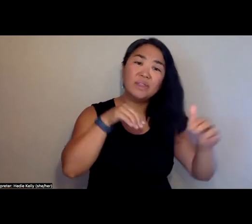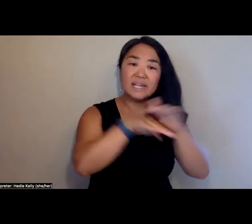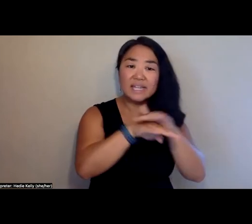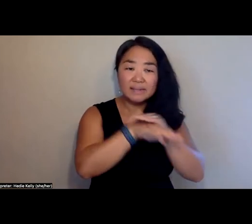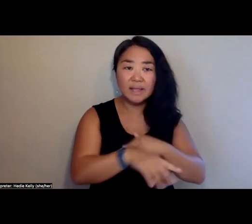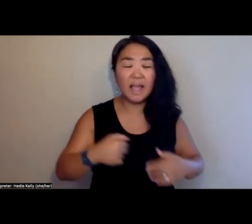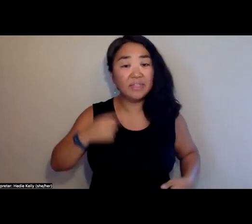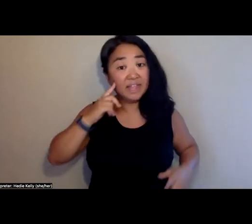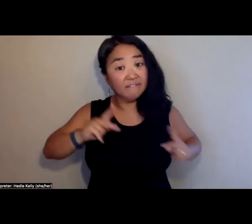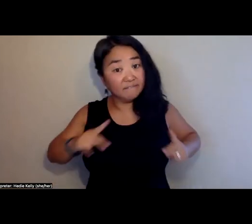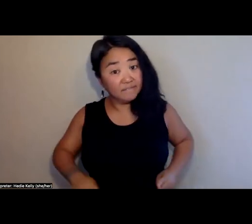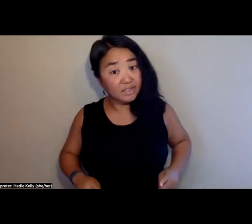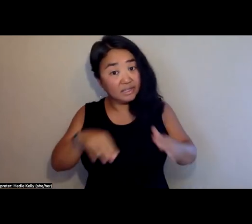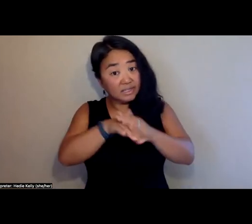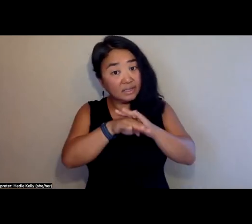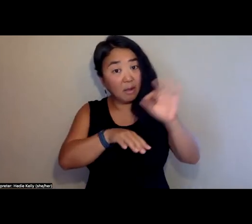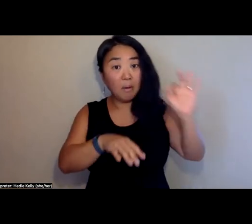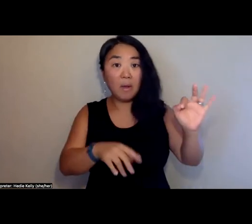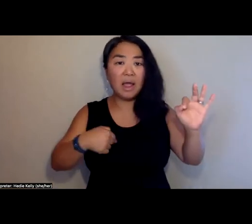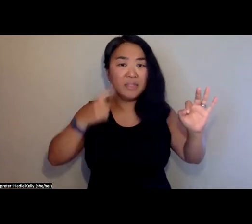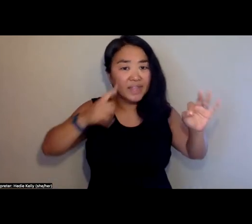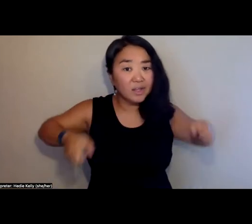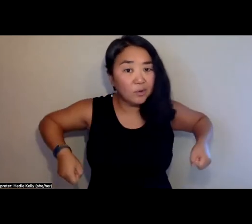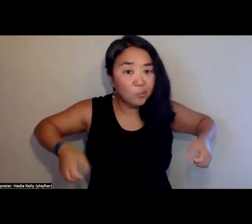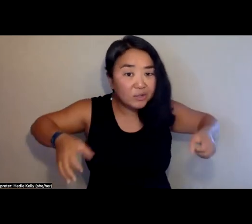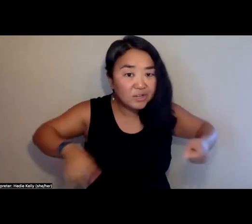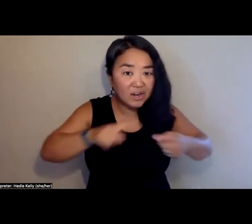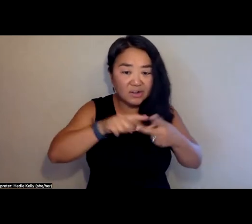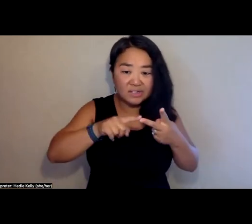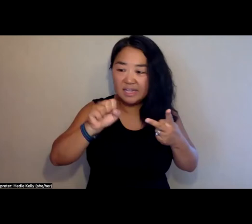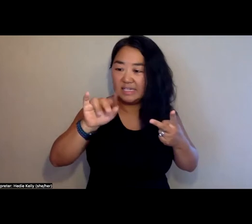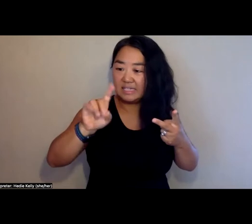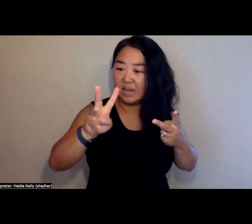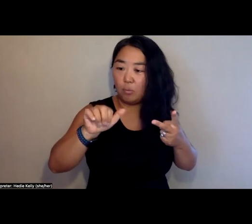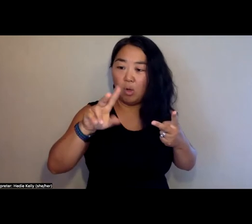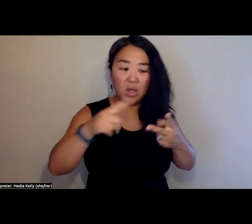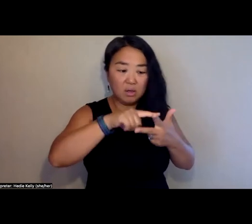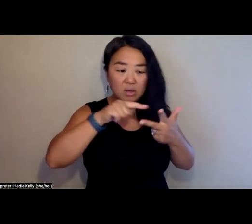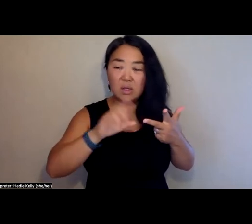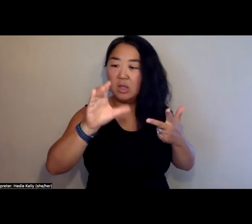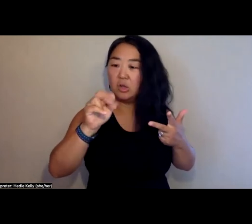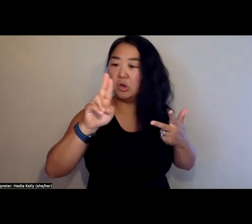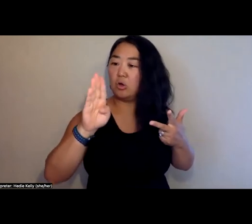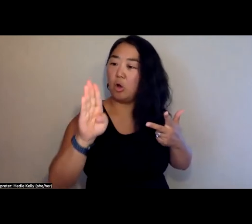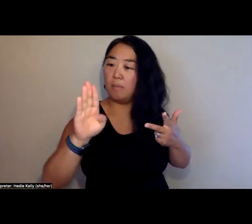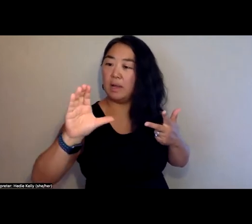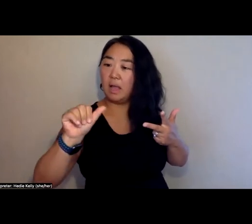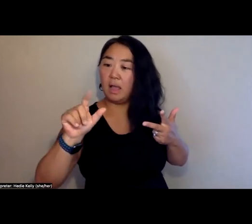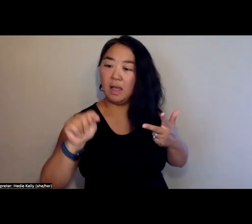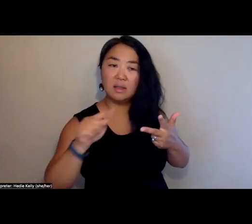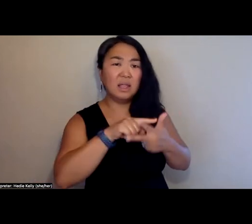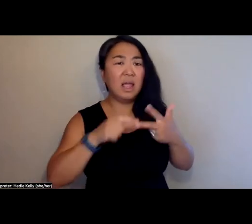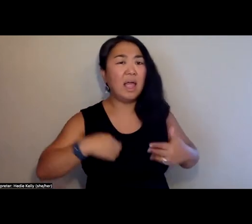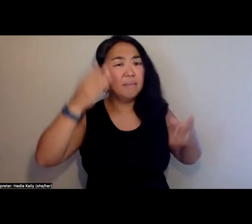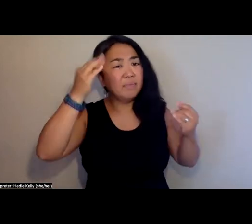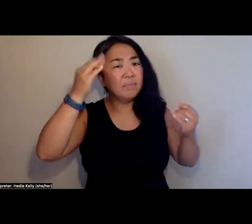about physical accessibility, I think about wheelchairs and sidewalks and curb cuts. And so I'm trying to think, what is the paved